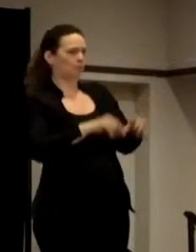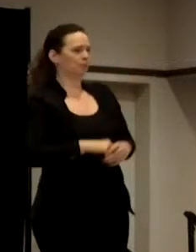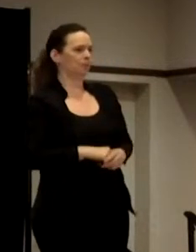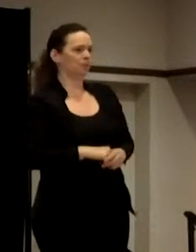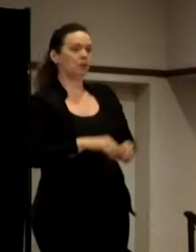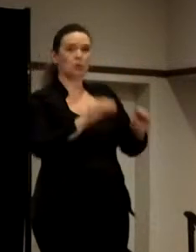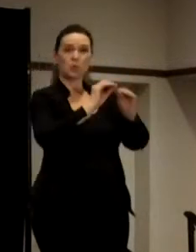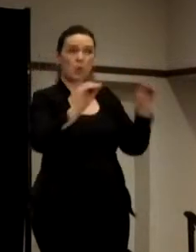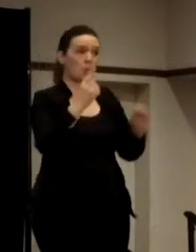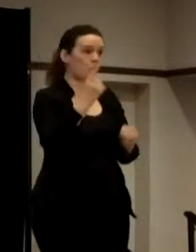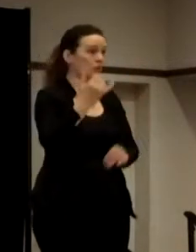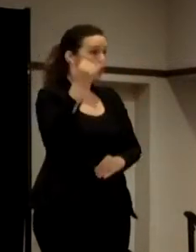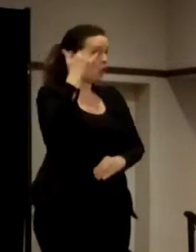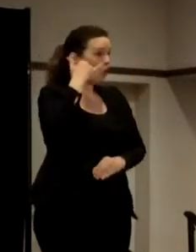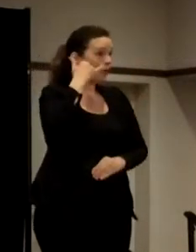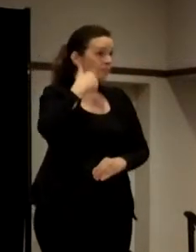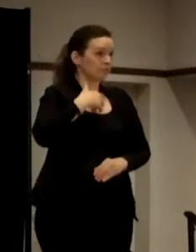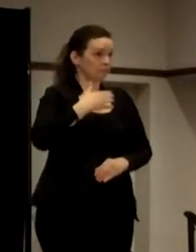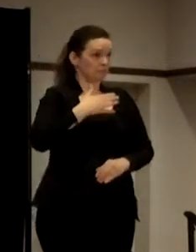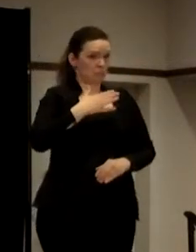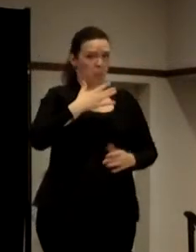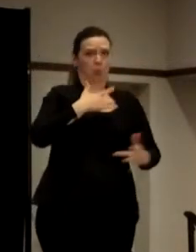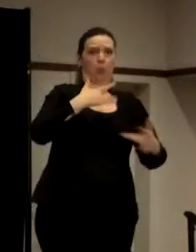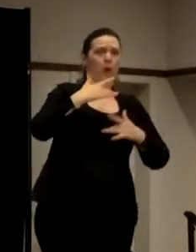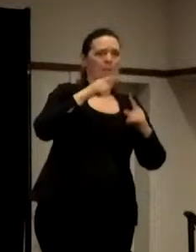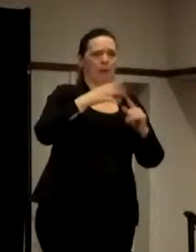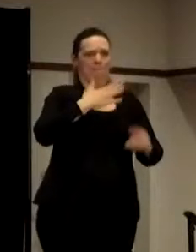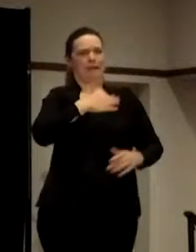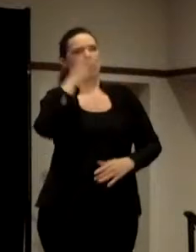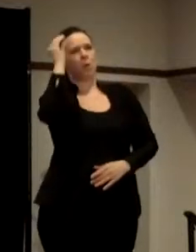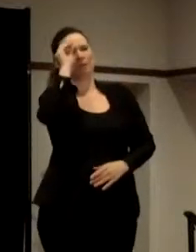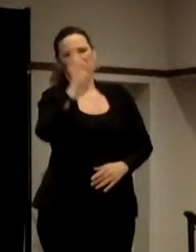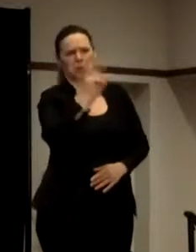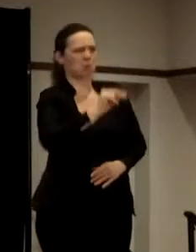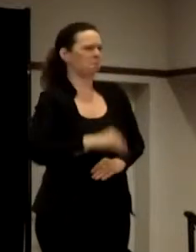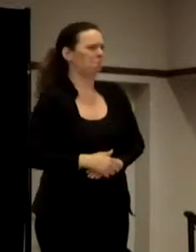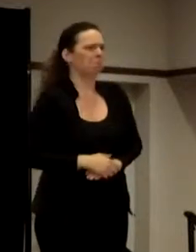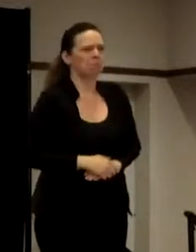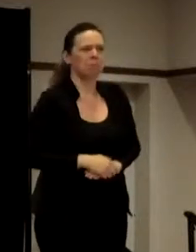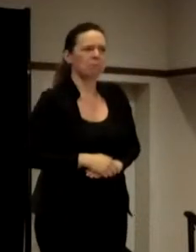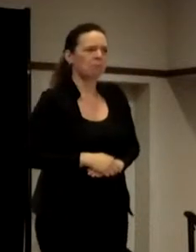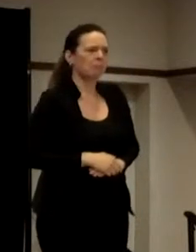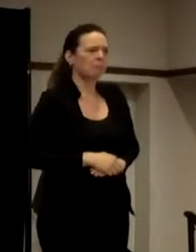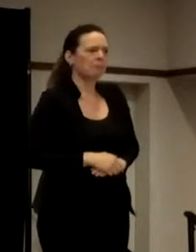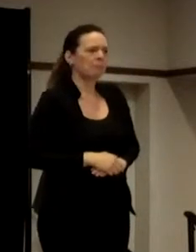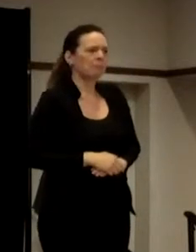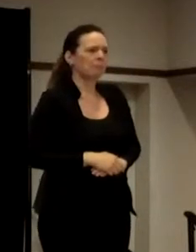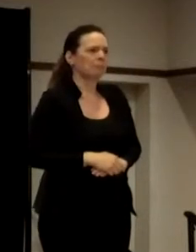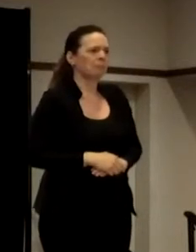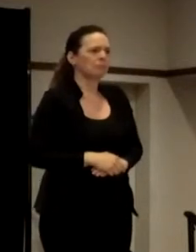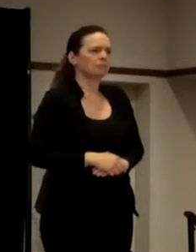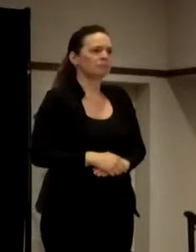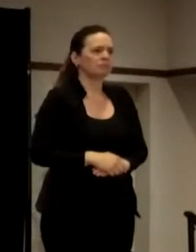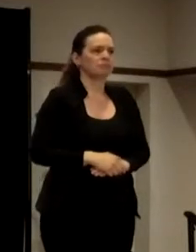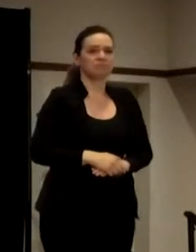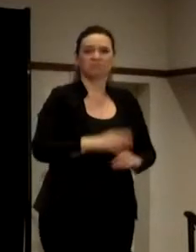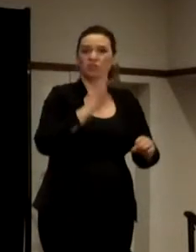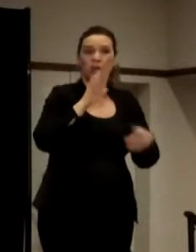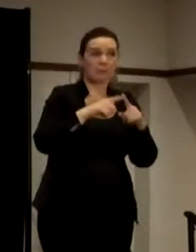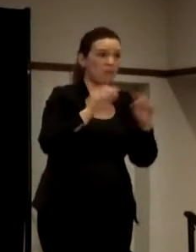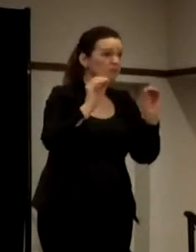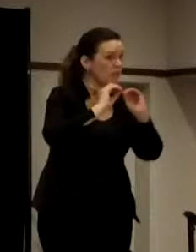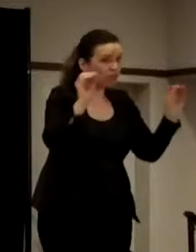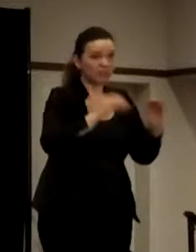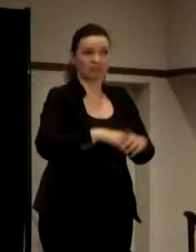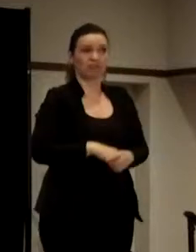governor's current situations and then started talking about vaccines the next second later. Nobody had those conversations with me. Is your position the